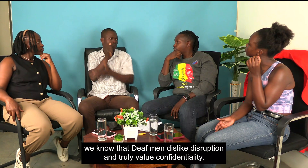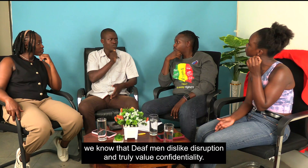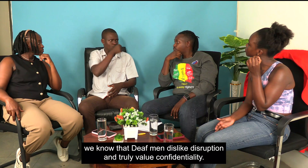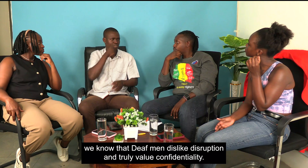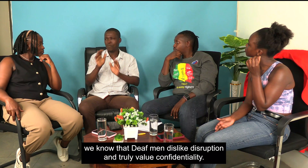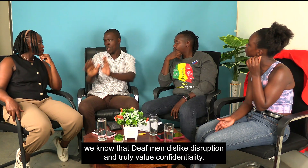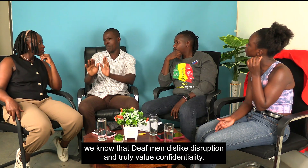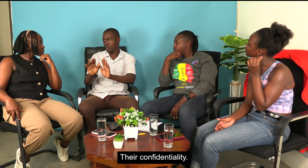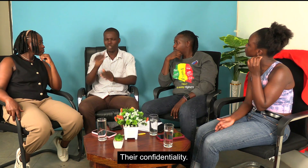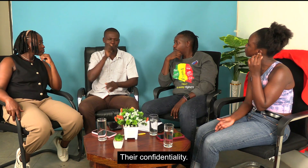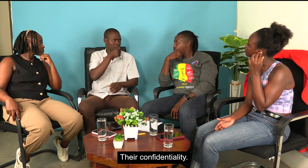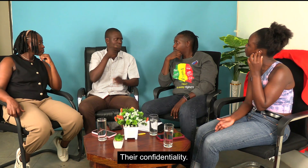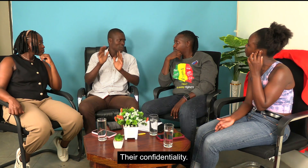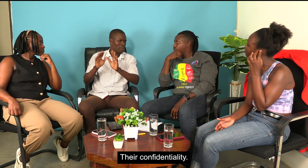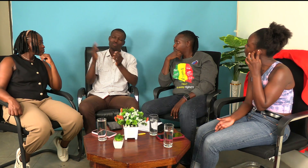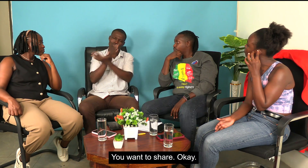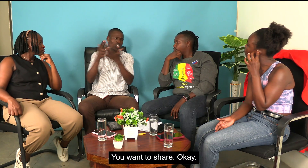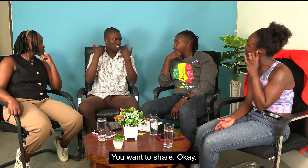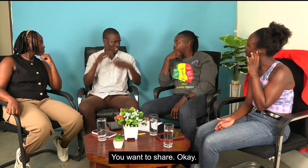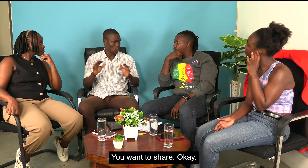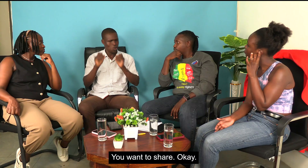we always hate